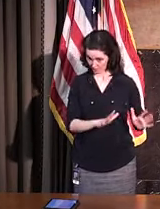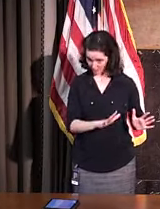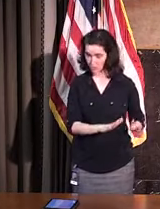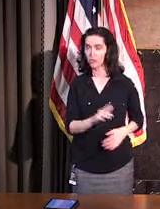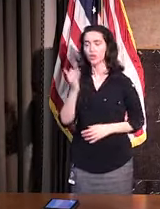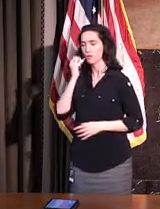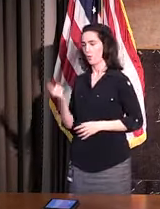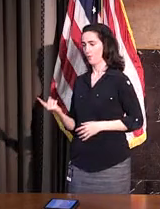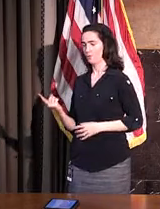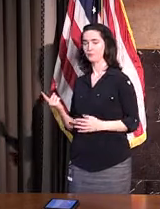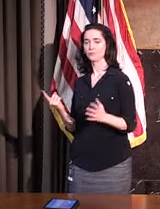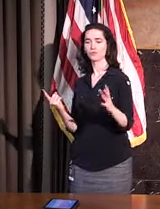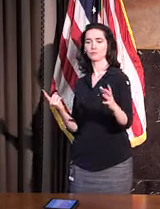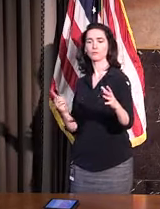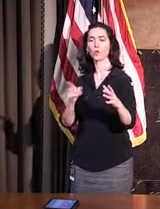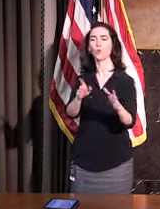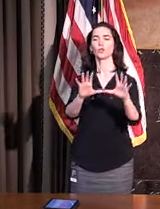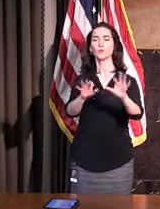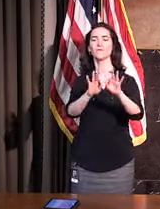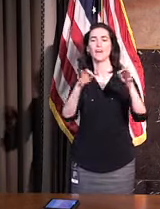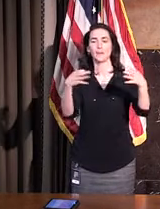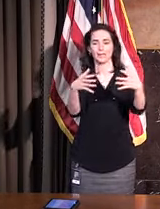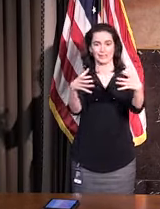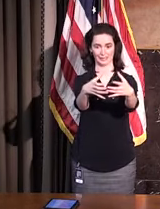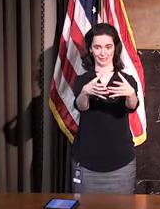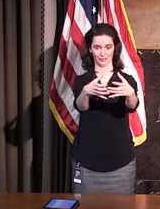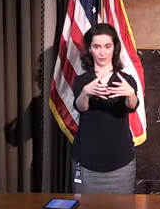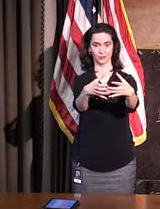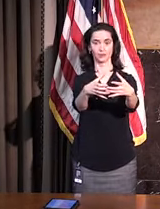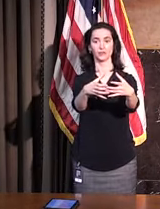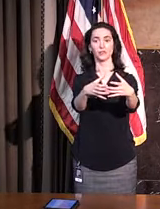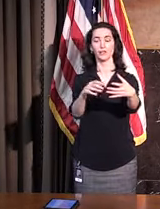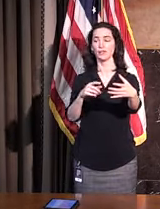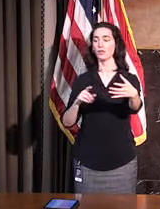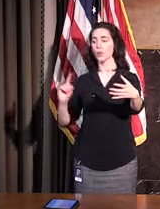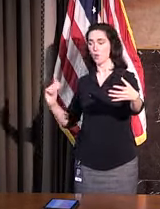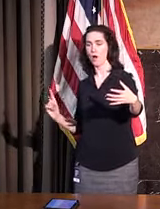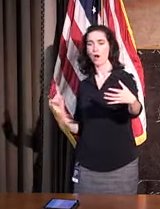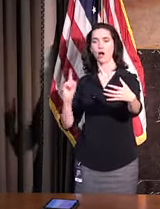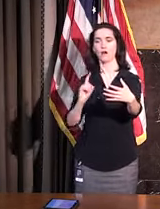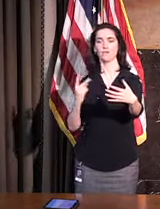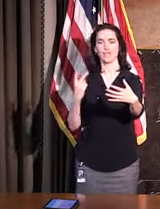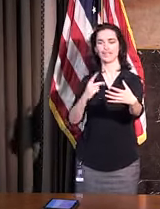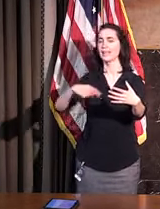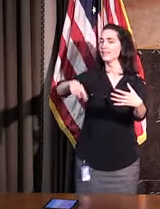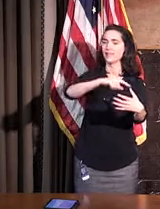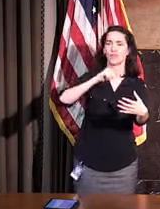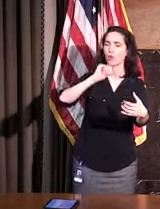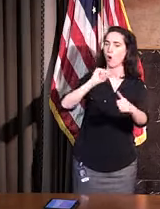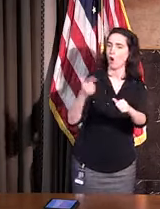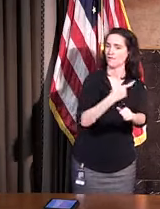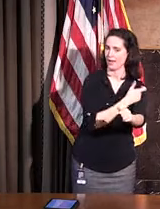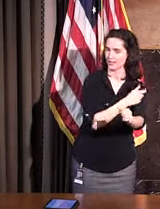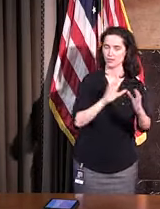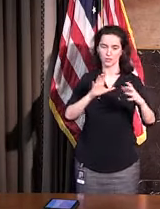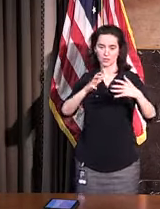one family unit who is not fully vaccinated and no one in